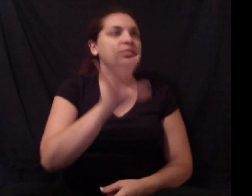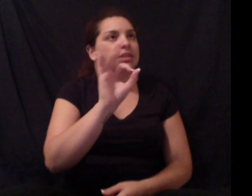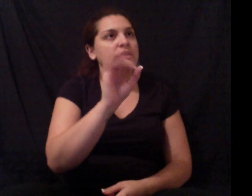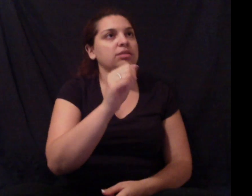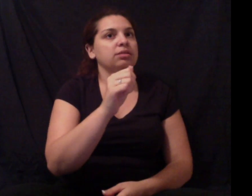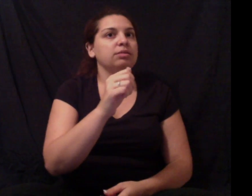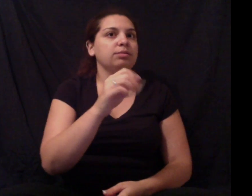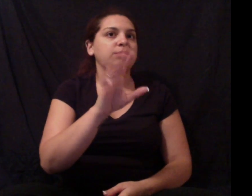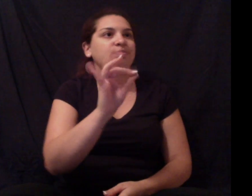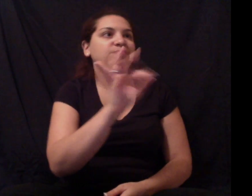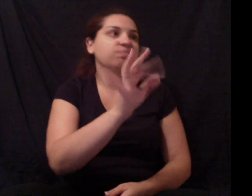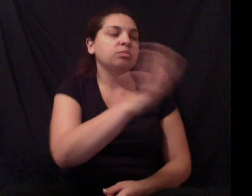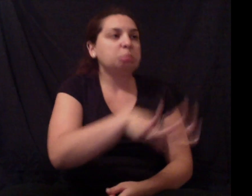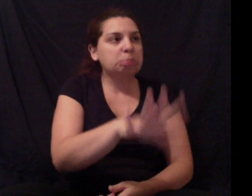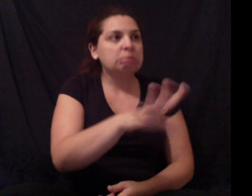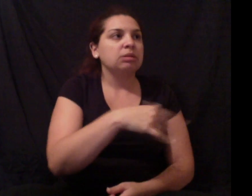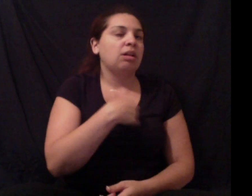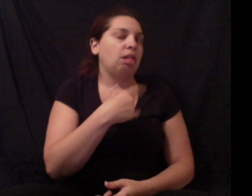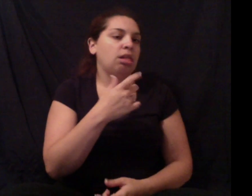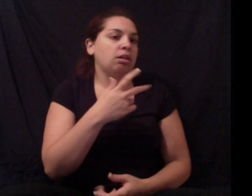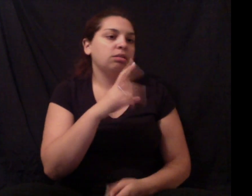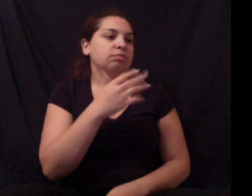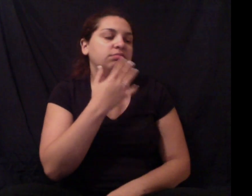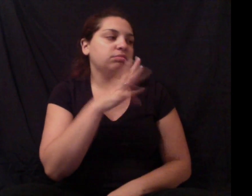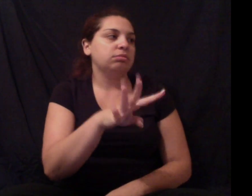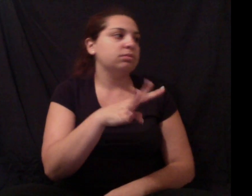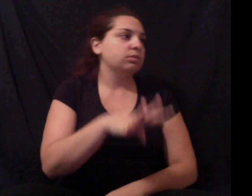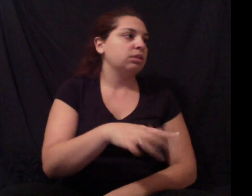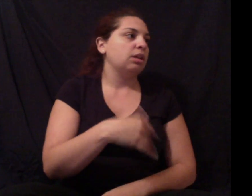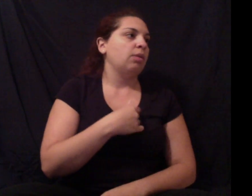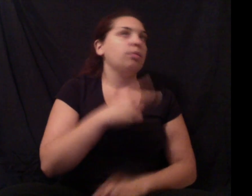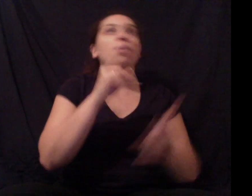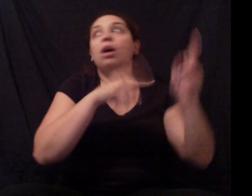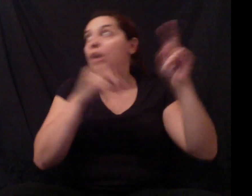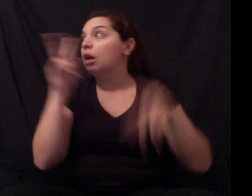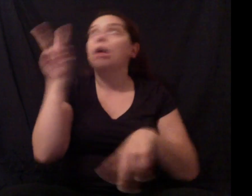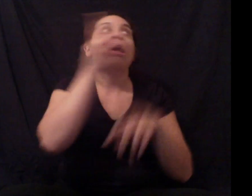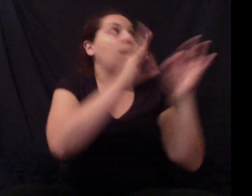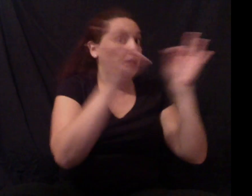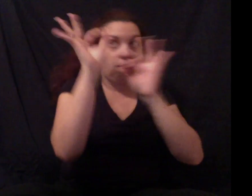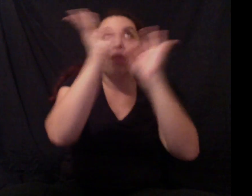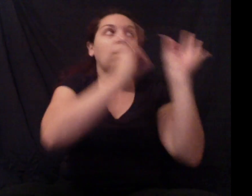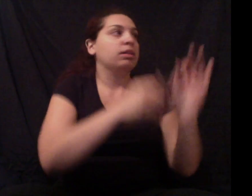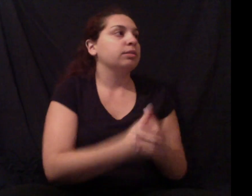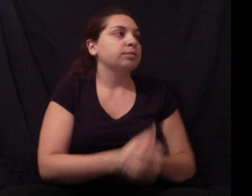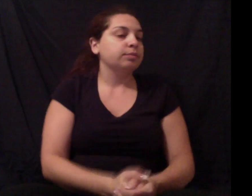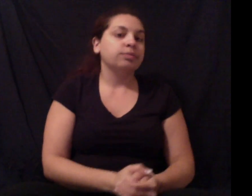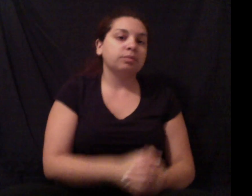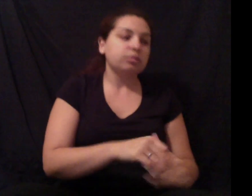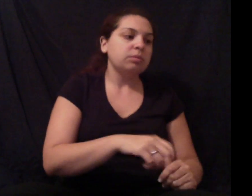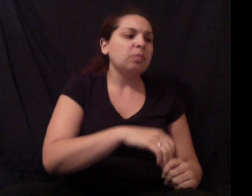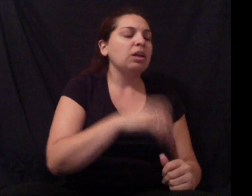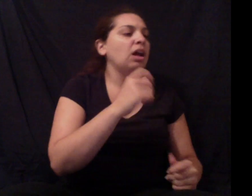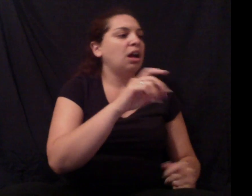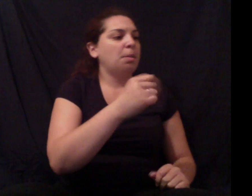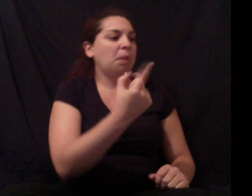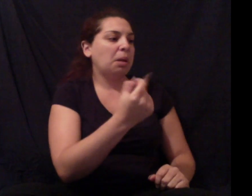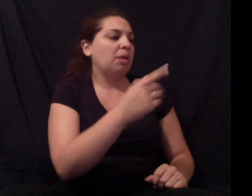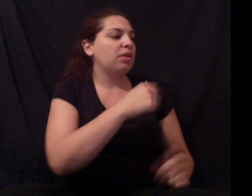8, 9 years old. That didn't last. I was too distracted by other things as a kid. But yeah, I took drum lessons starting at about